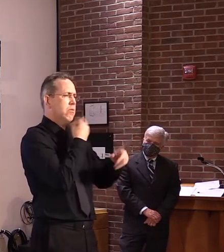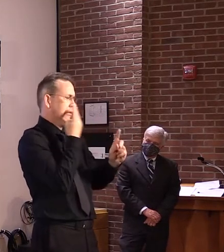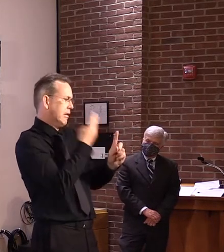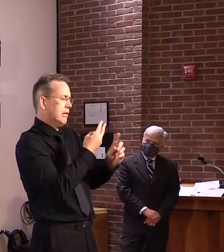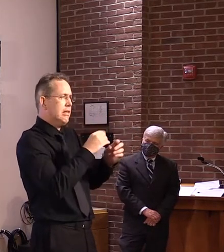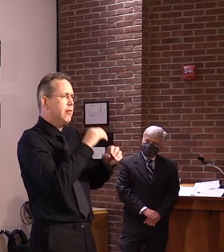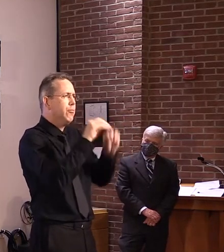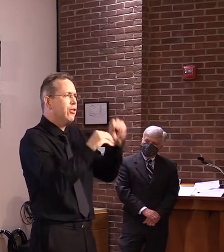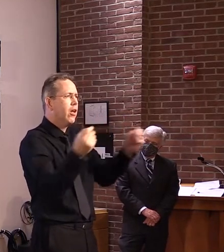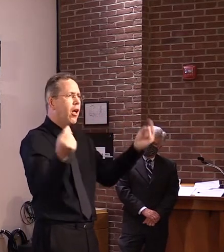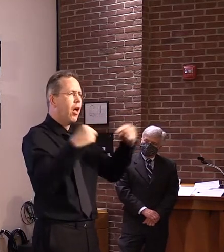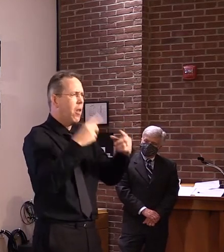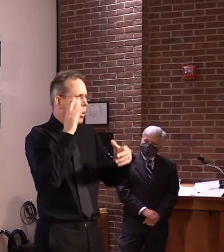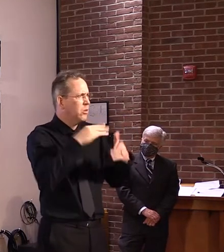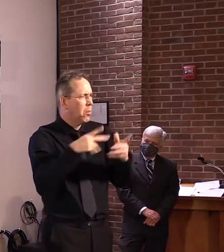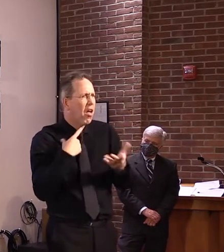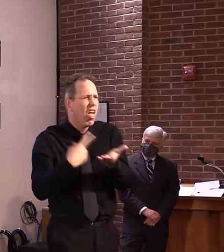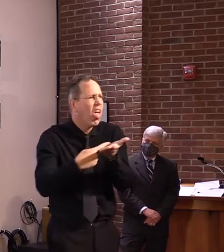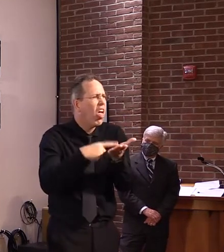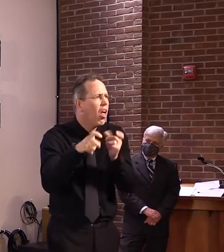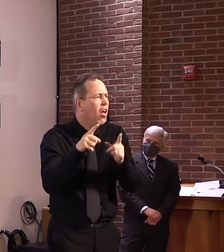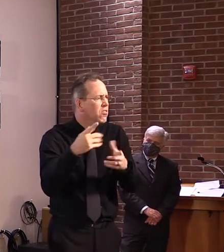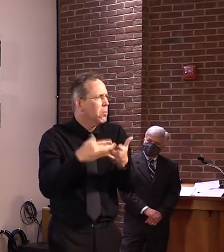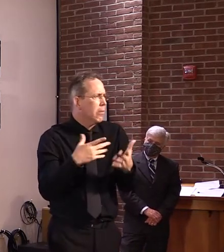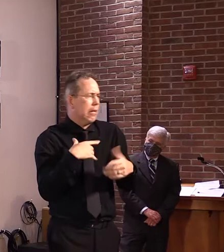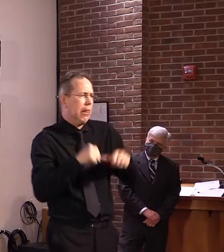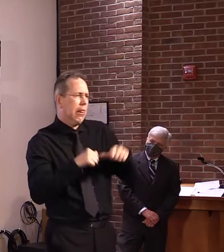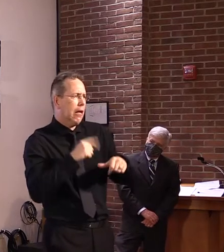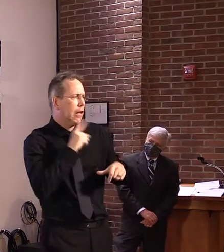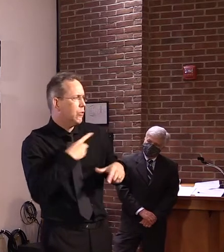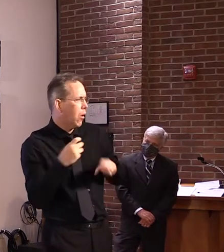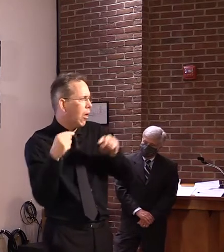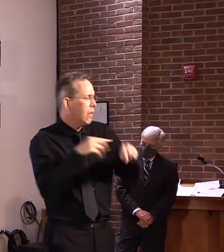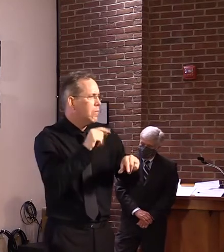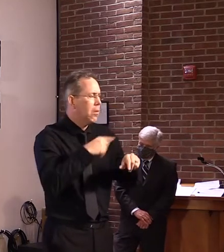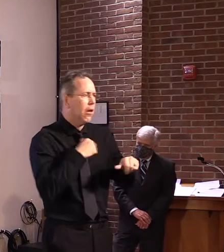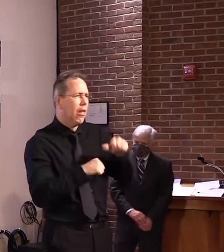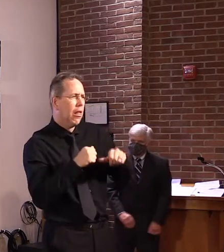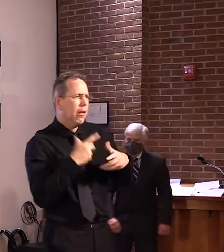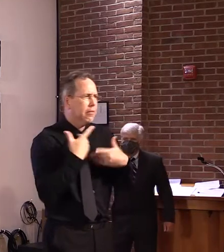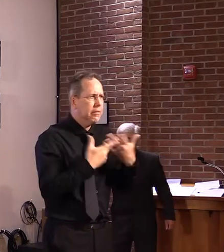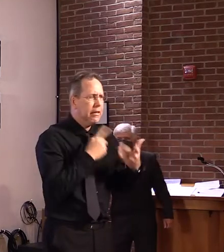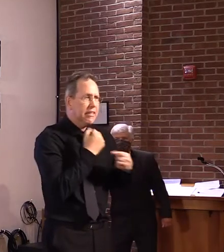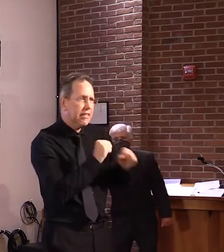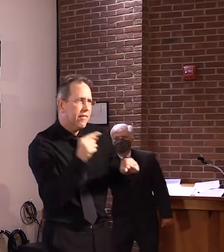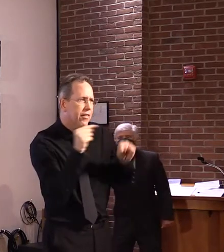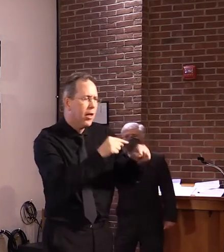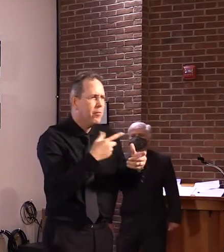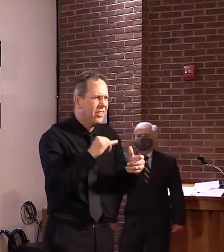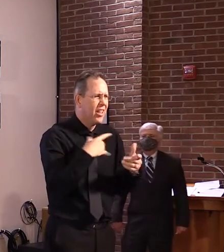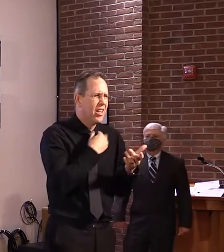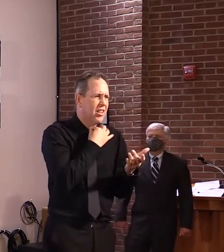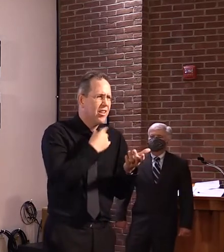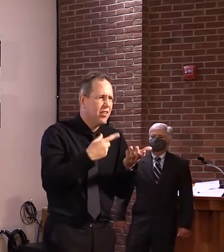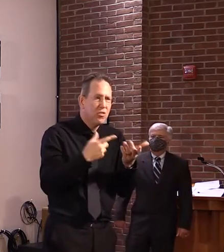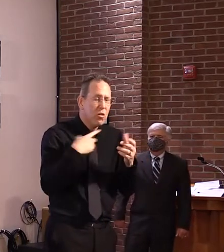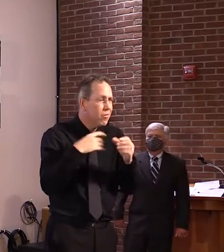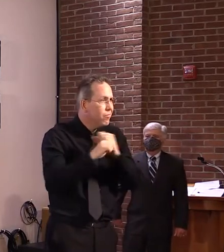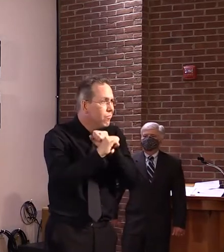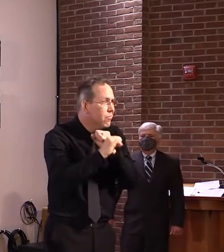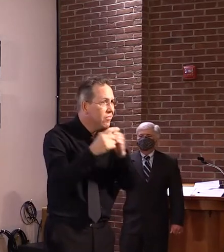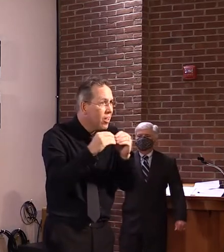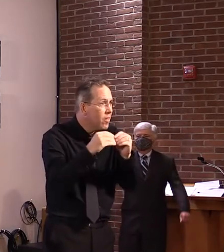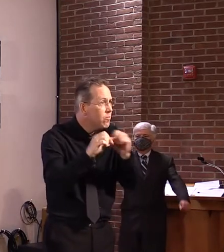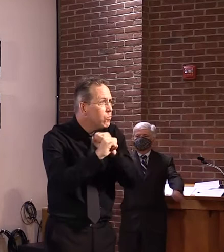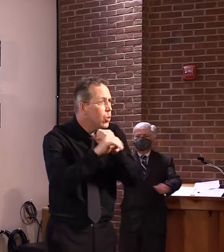safe county? Yeah, a couple things, Kat. Anecdotally, we just heard from Chris from Newport,